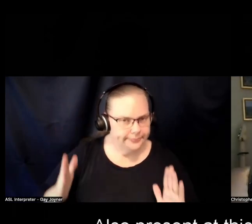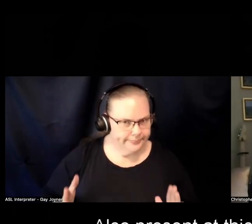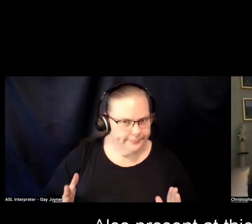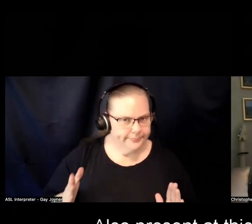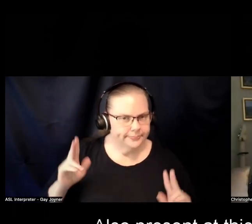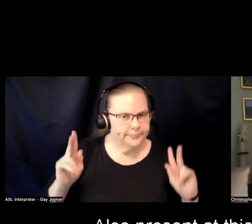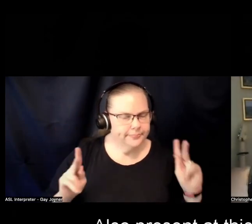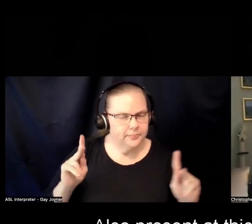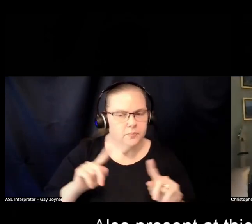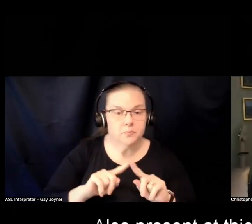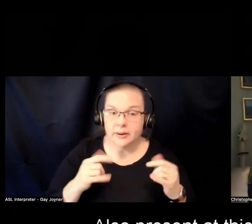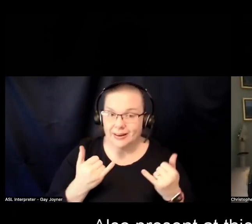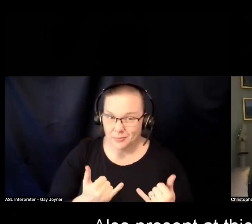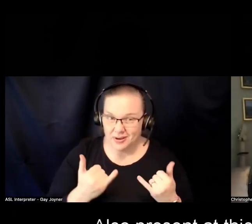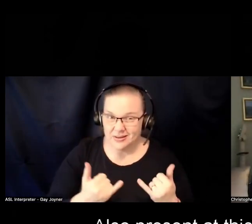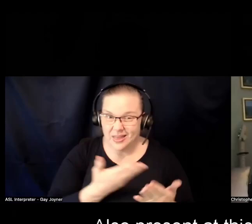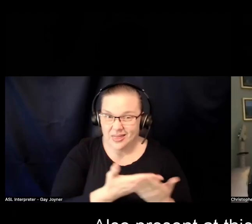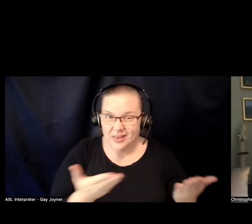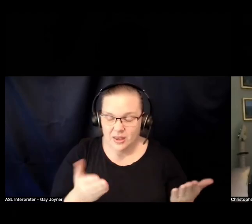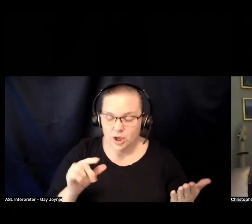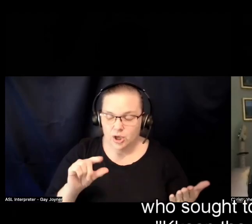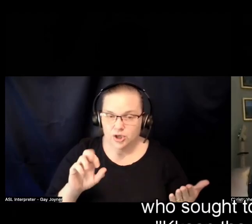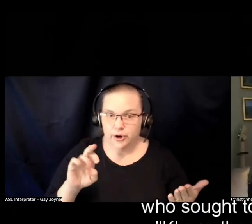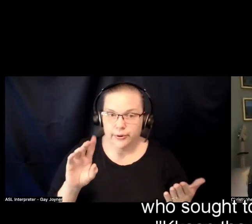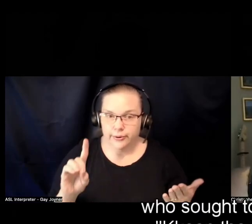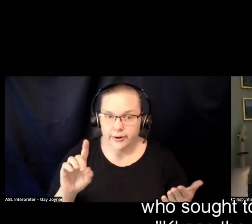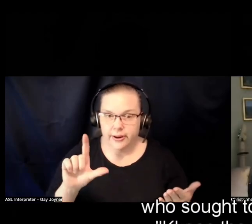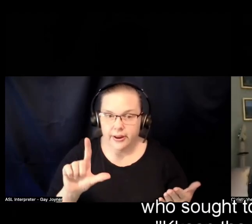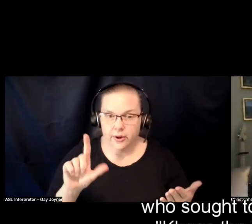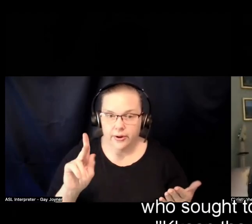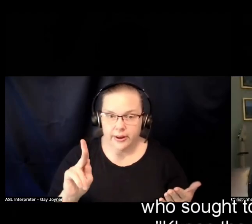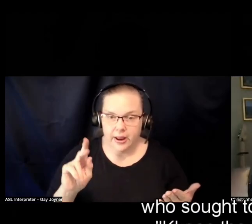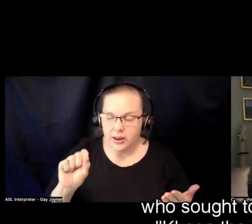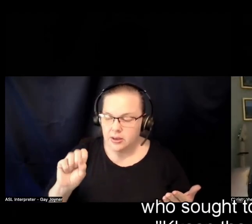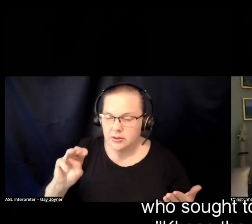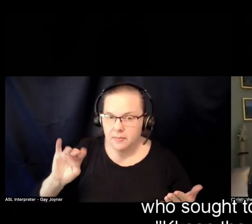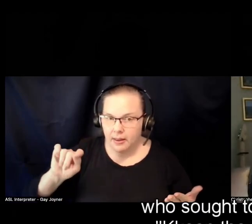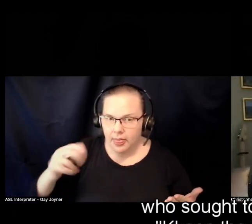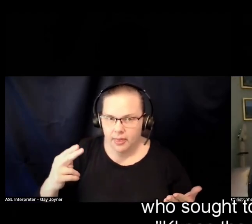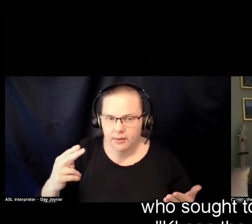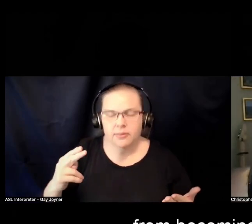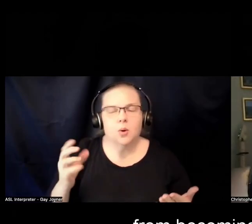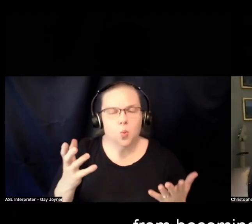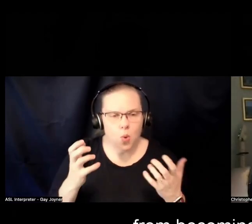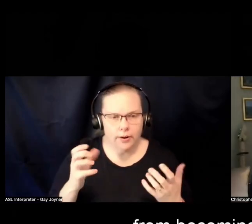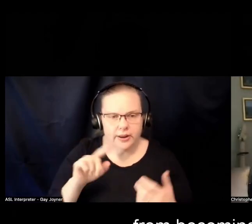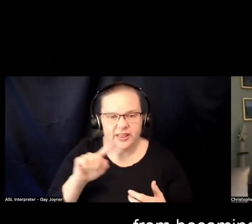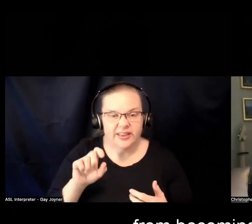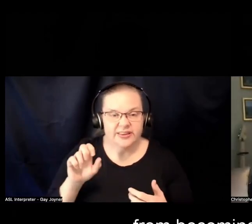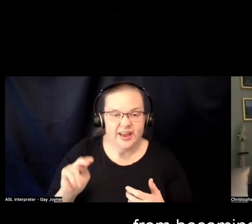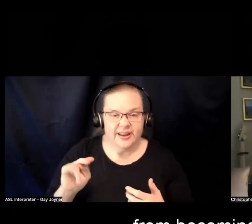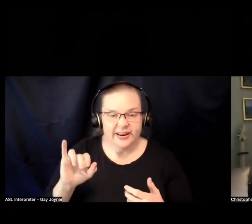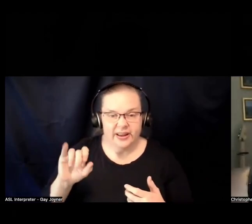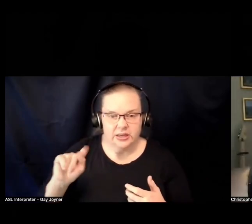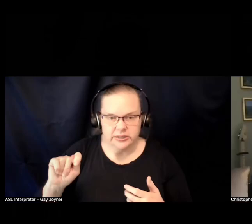Also present at this meeting was Gerald L.K. Smith, who sought to, quote, keep the Zionist Jew from becoming dictator